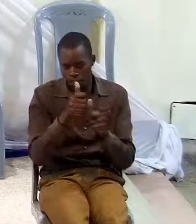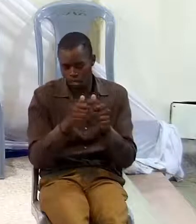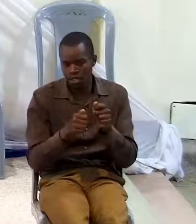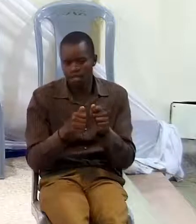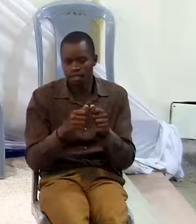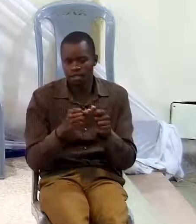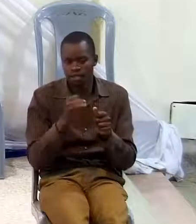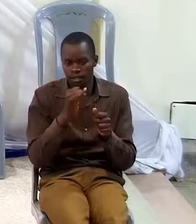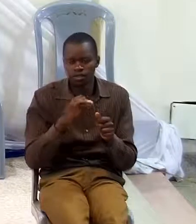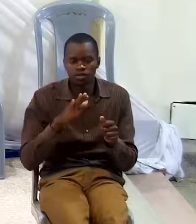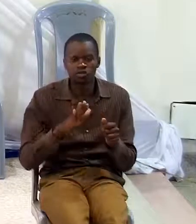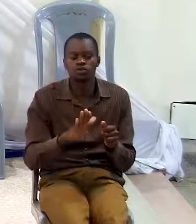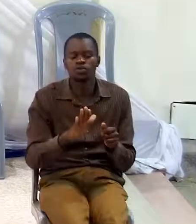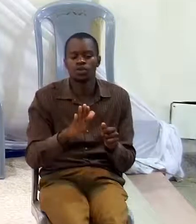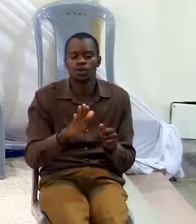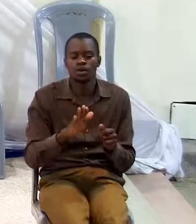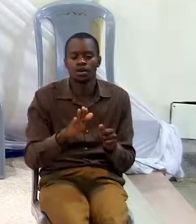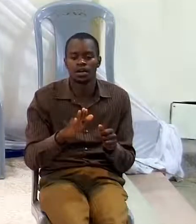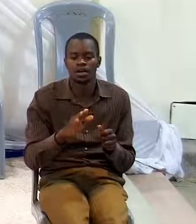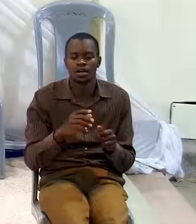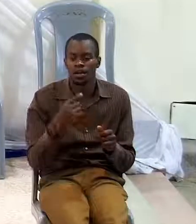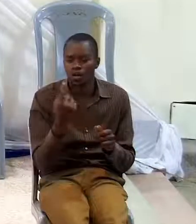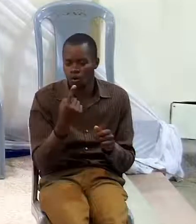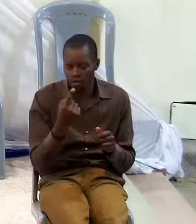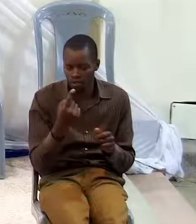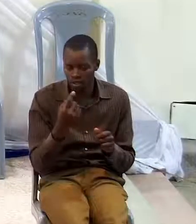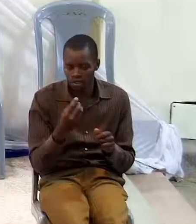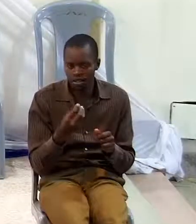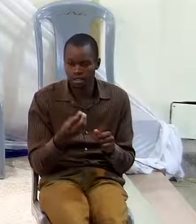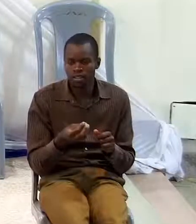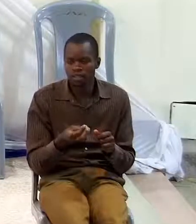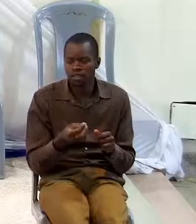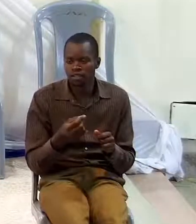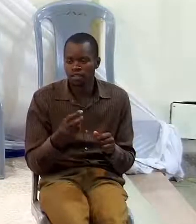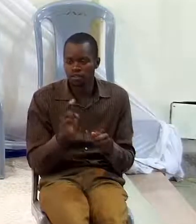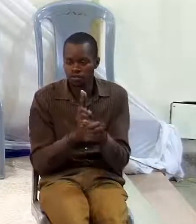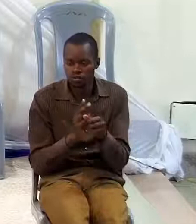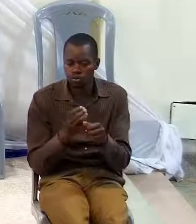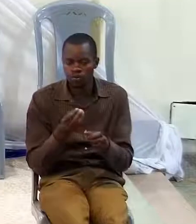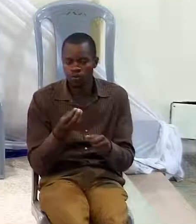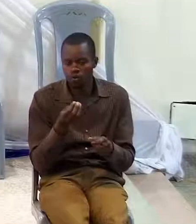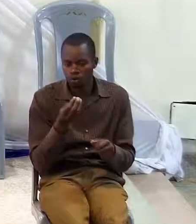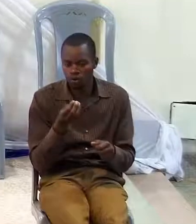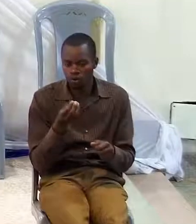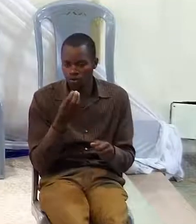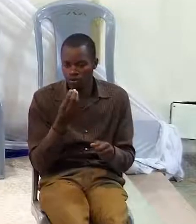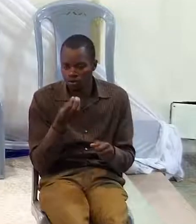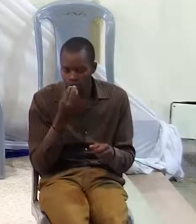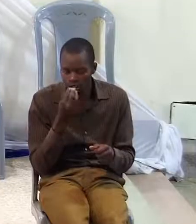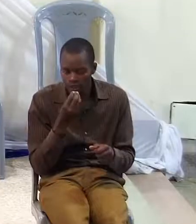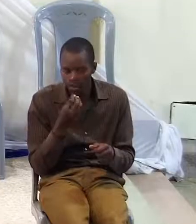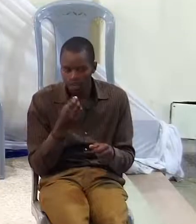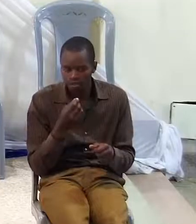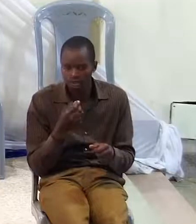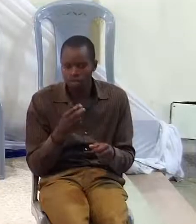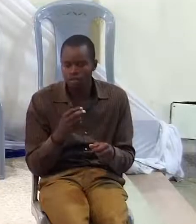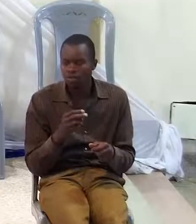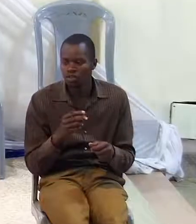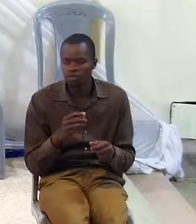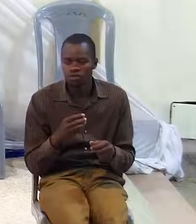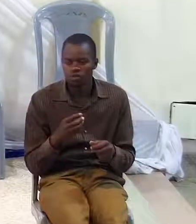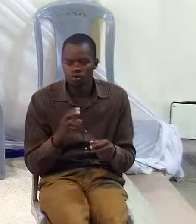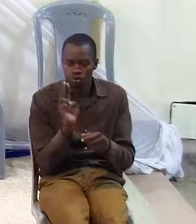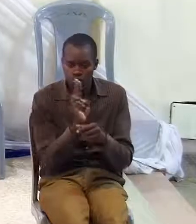option for protein, then consume the low-fat milk, low-fat